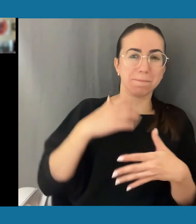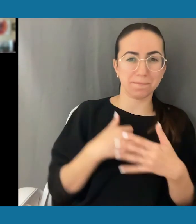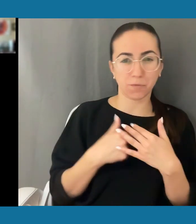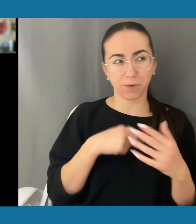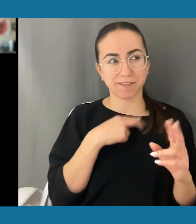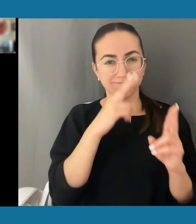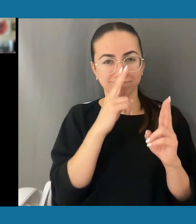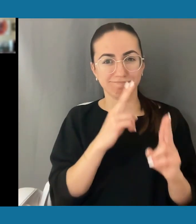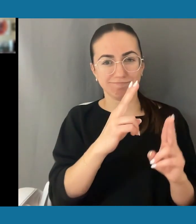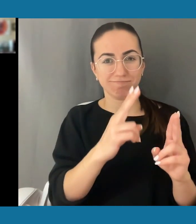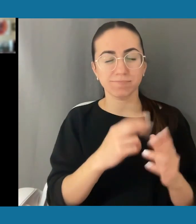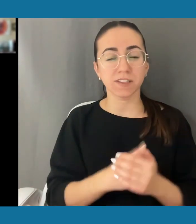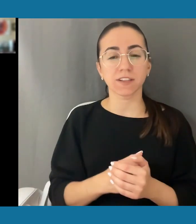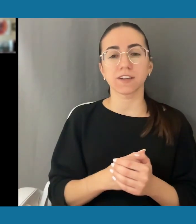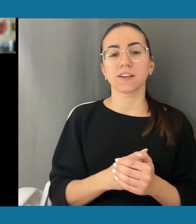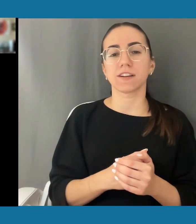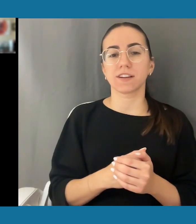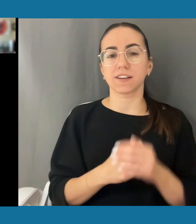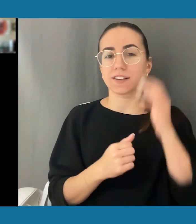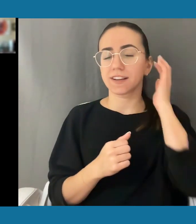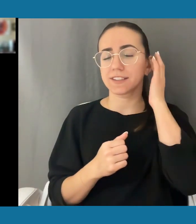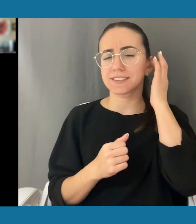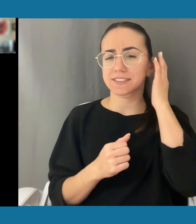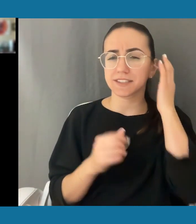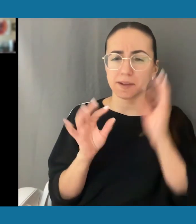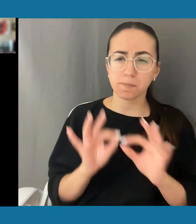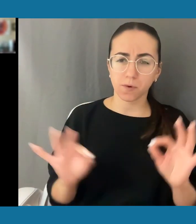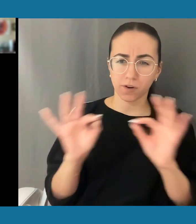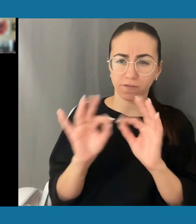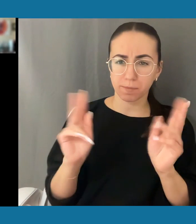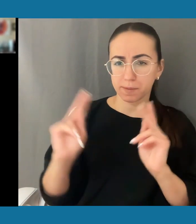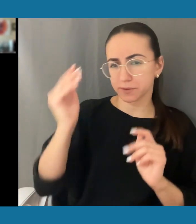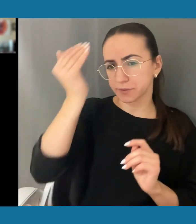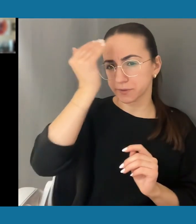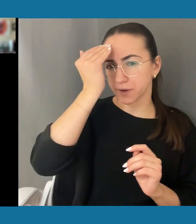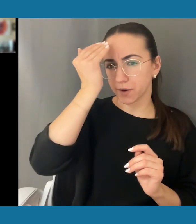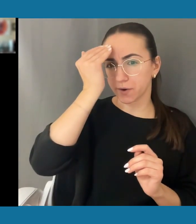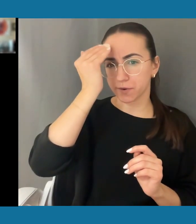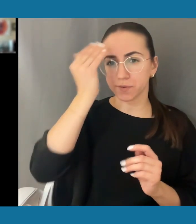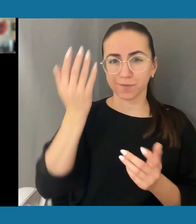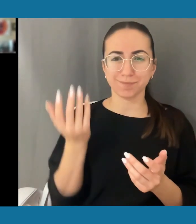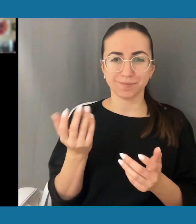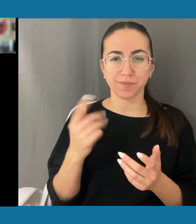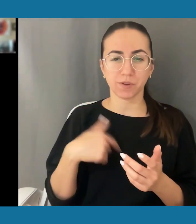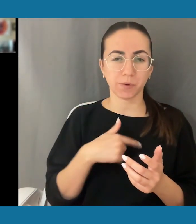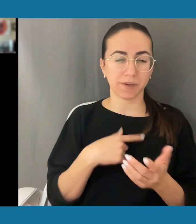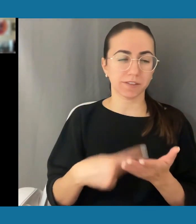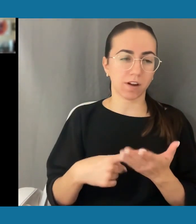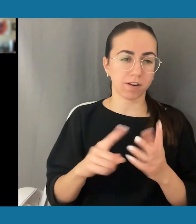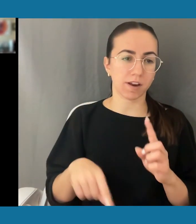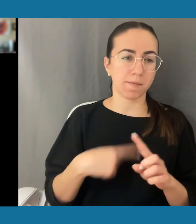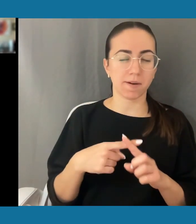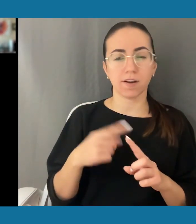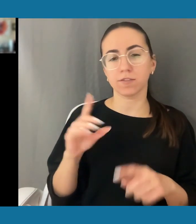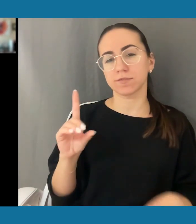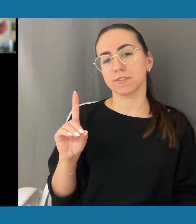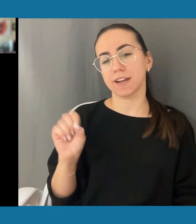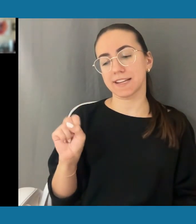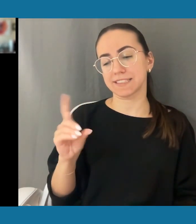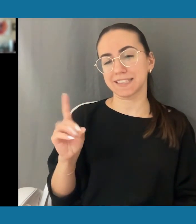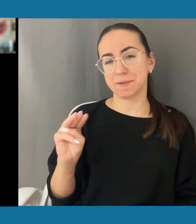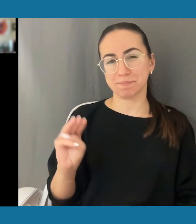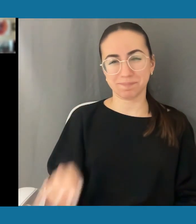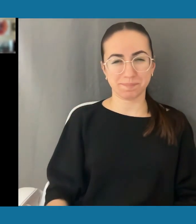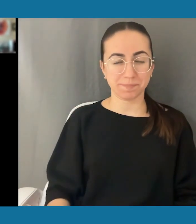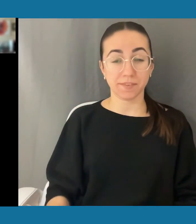people to be familiar with, as we're talking about supported decision-making in Florida. So Caitlin, I don't know if there's anything else you want to add about